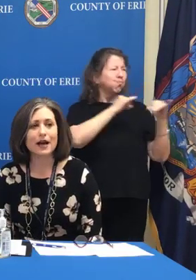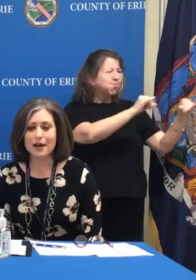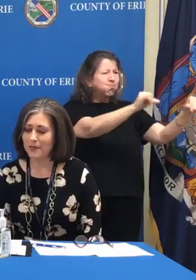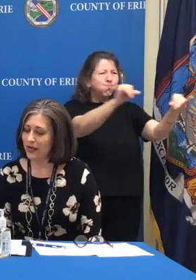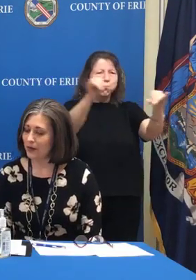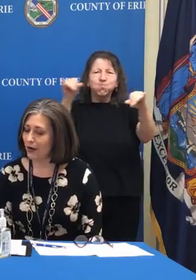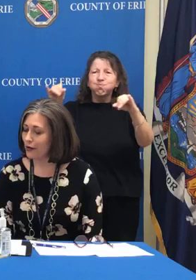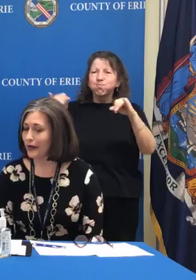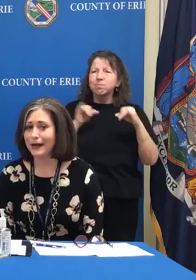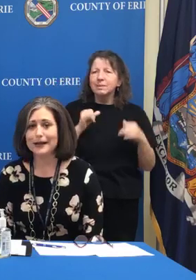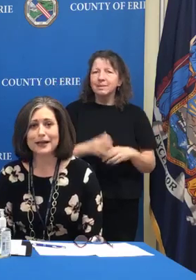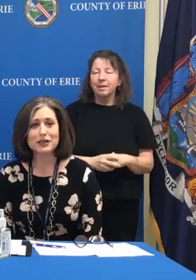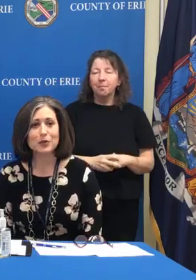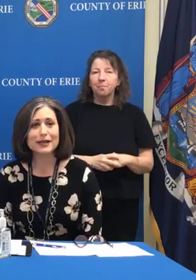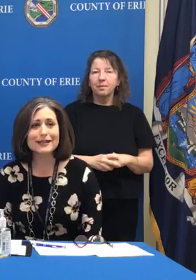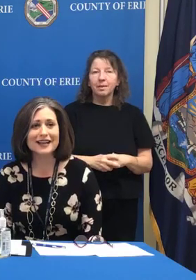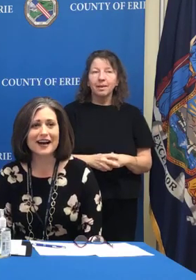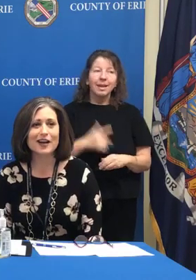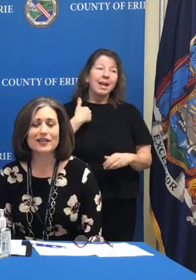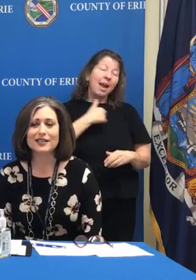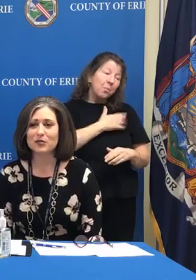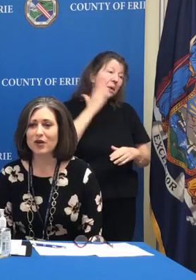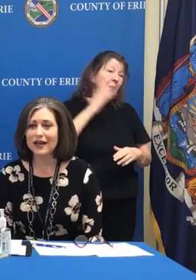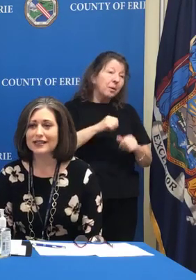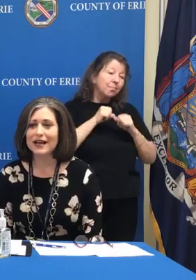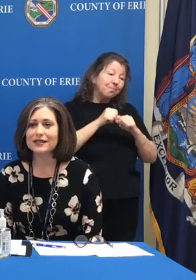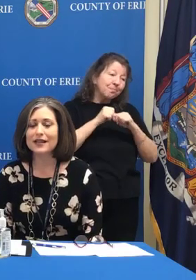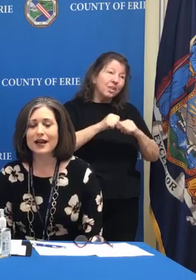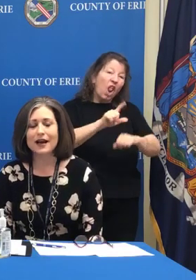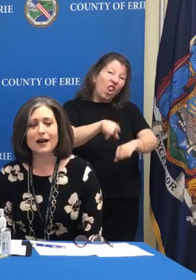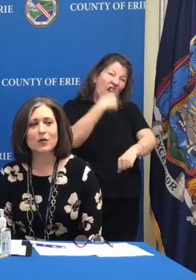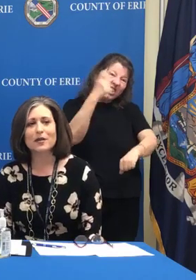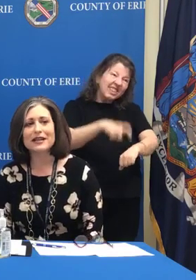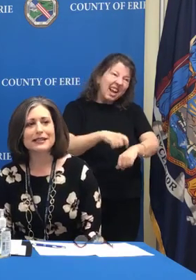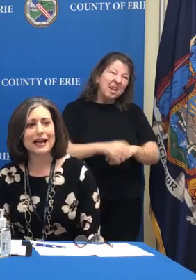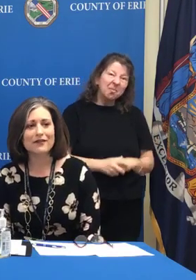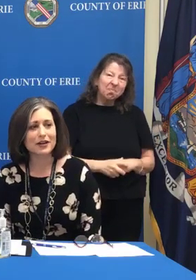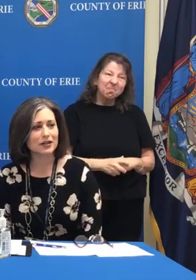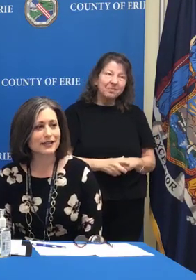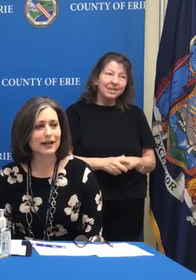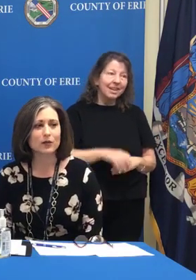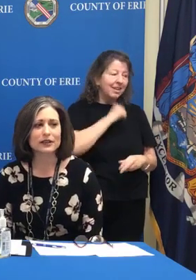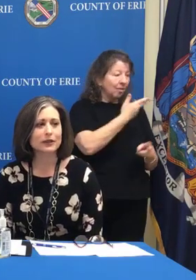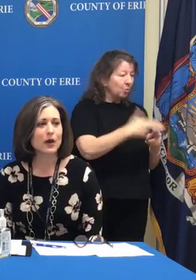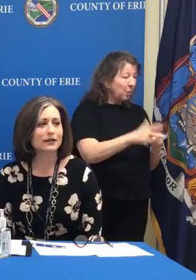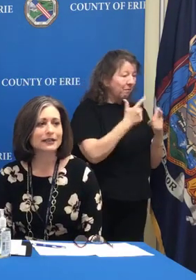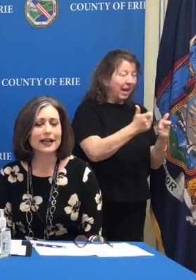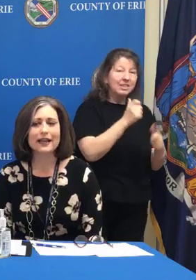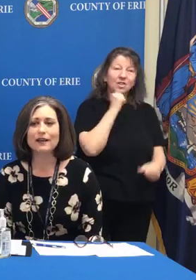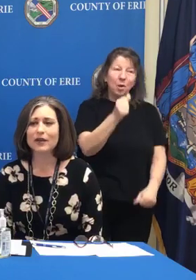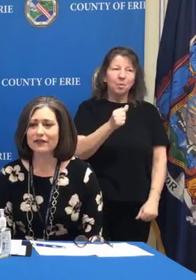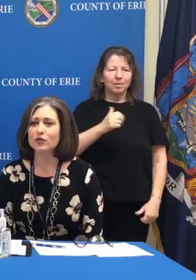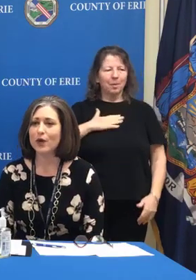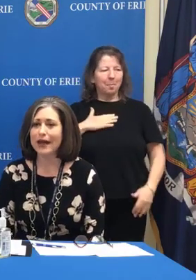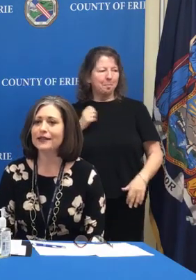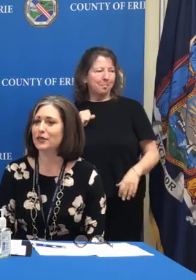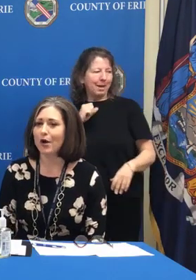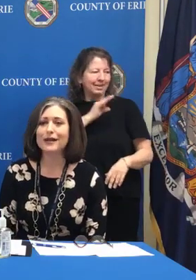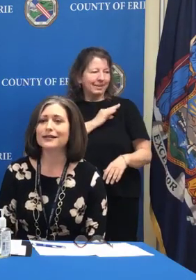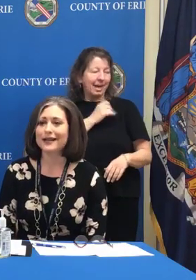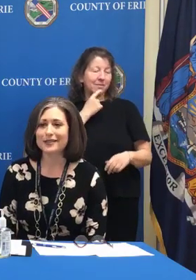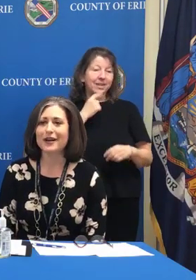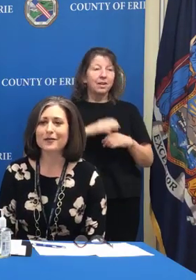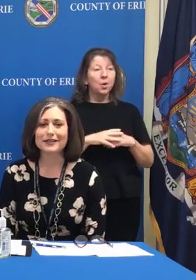definitely in a marathon and not a sprint. This is a process. One of my staff actually said it really well today, that we have to ride